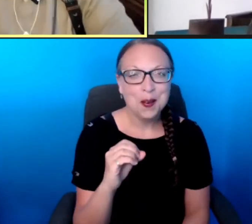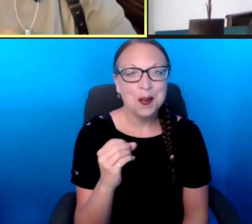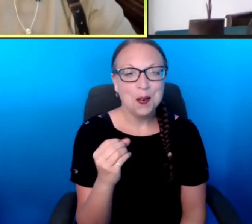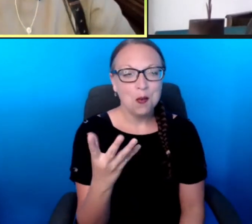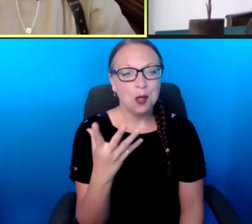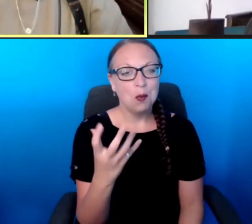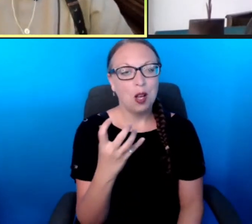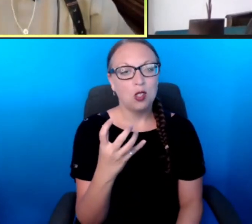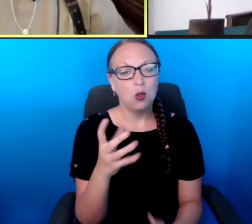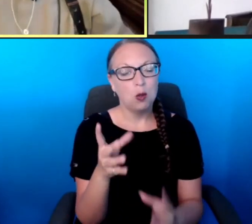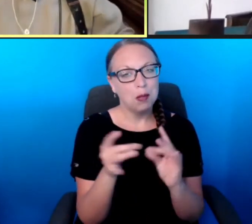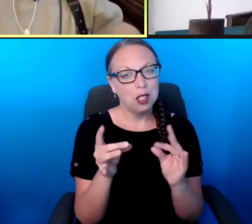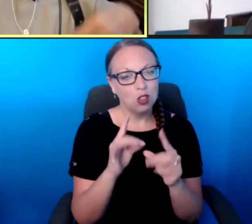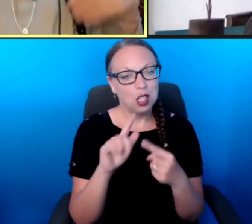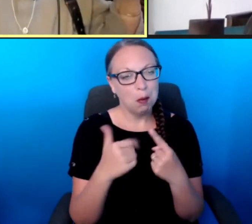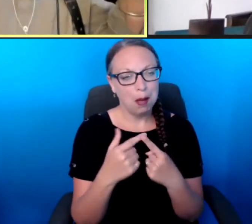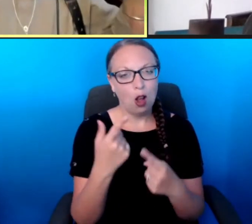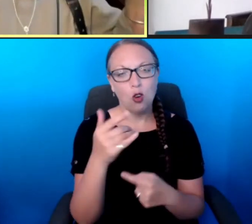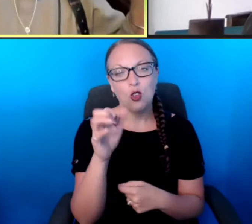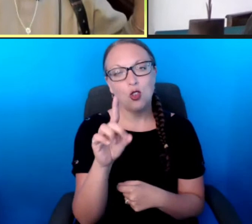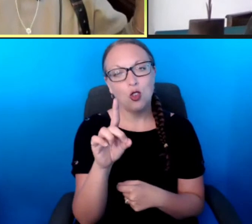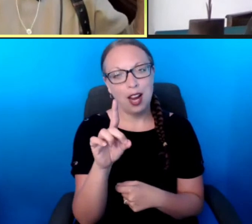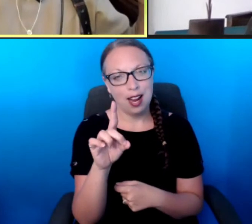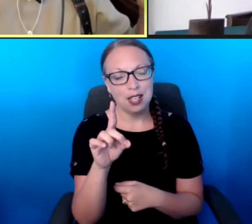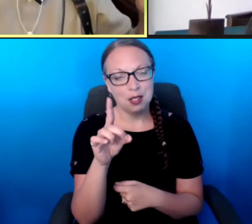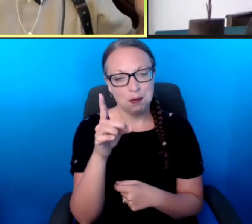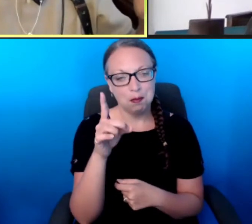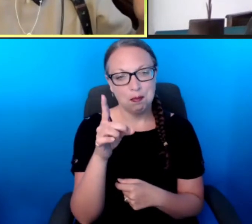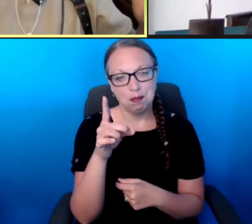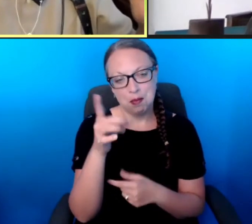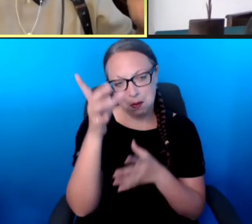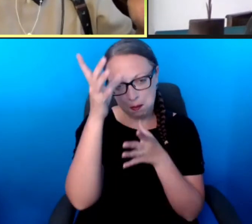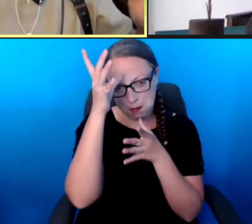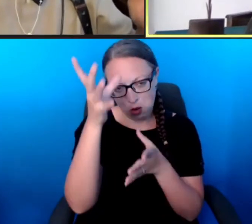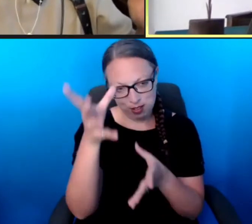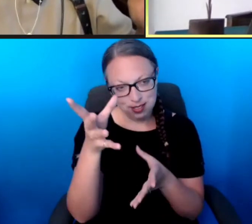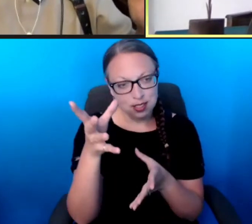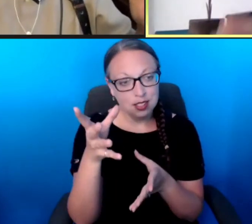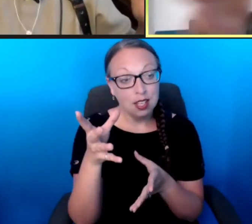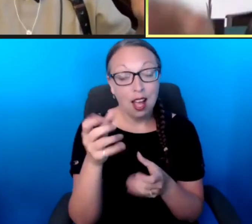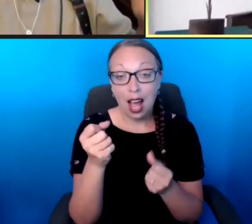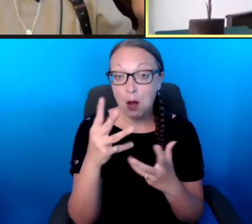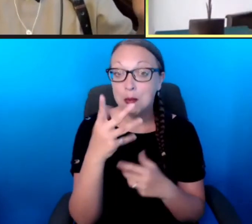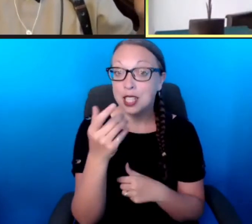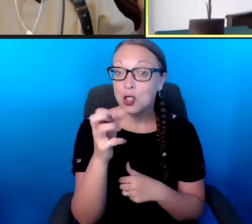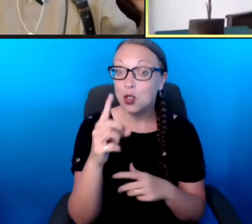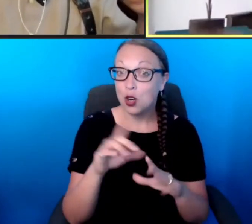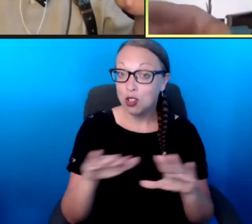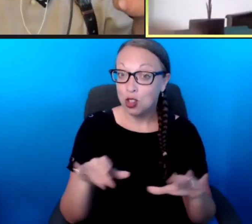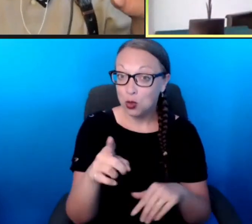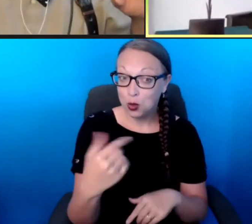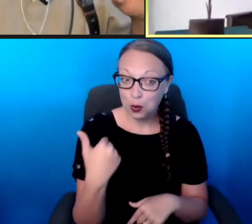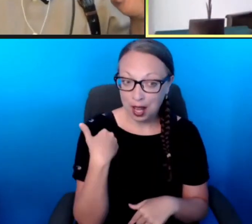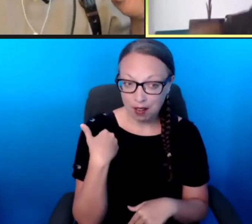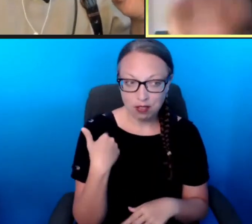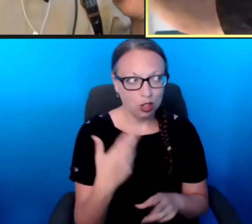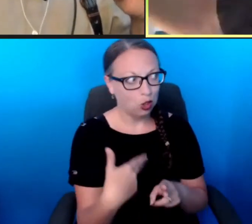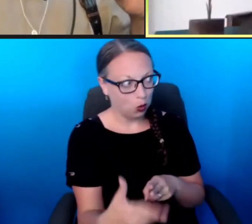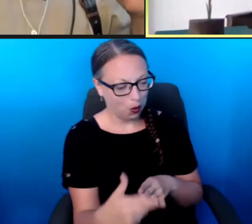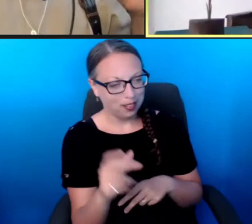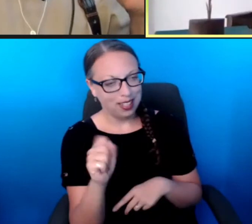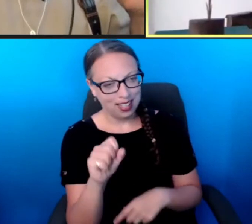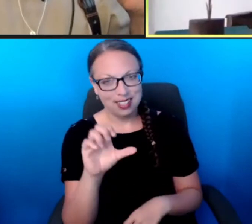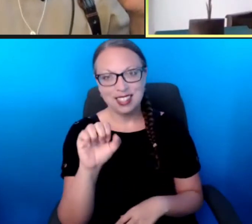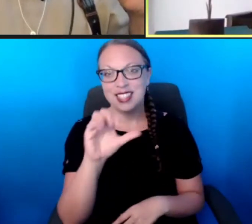being grandparenting, just real quickly. How many grandparents or grandchildren do you have? Okay, I'll go real fast and say that Cassie went